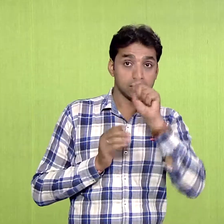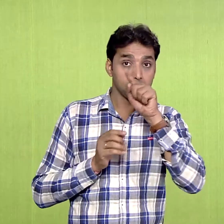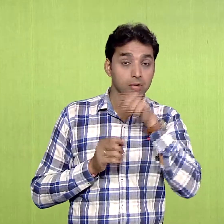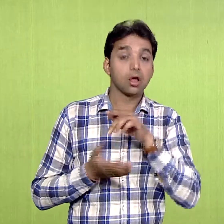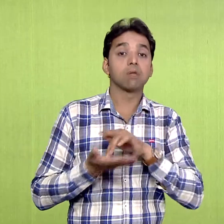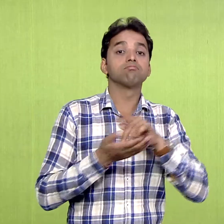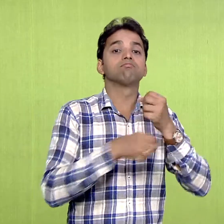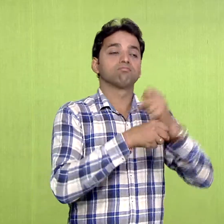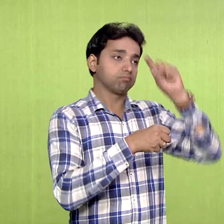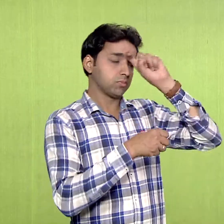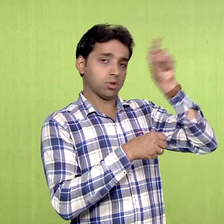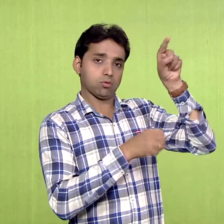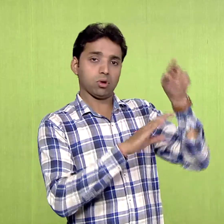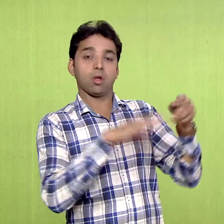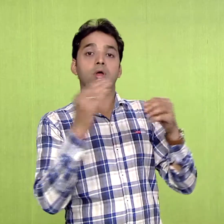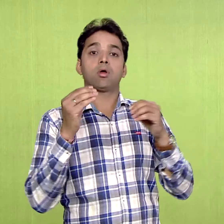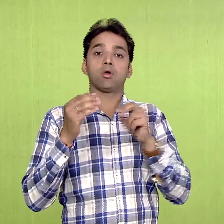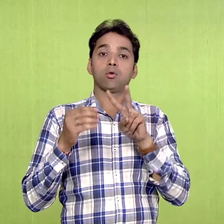Vishwanath temple at Banaras,